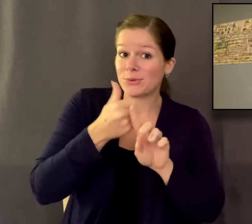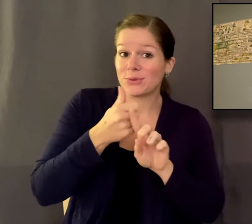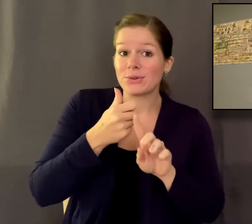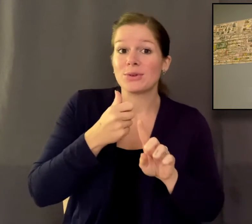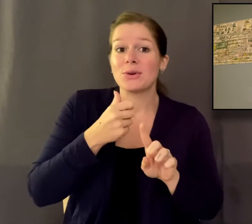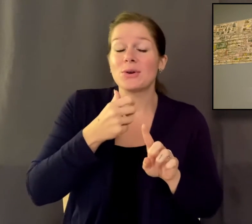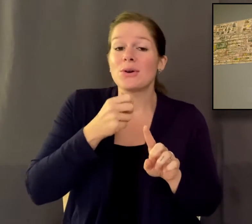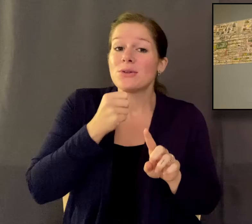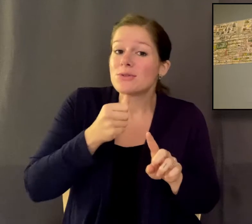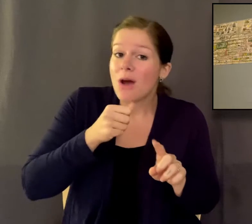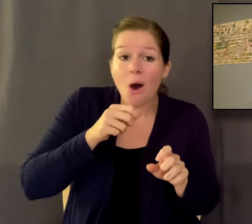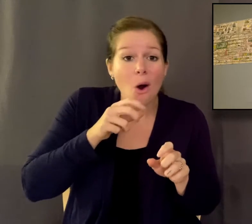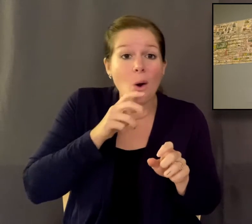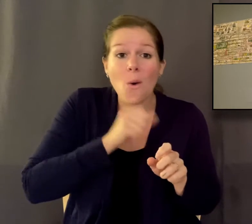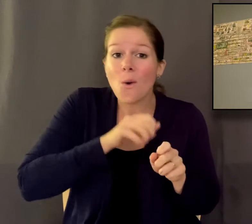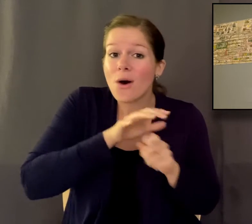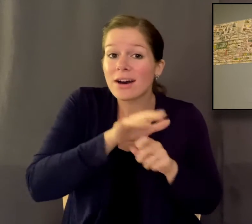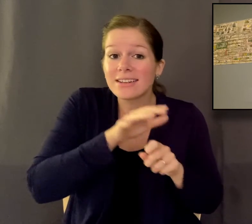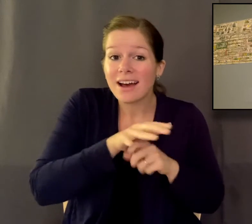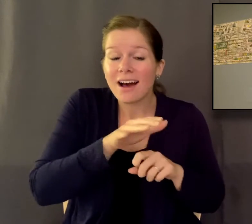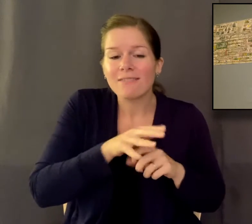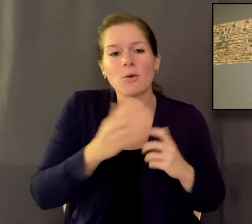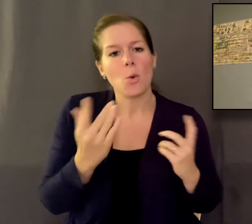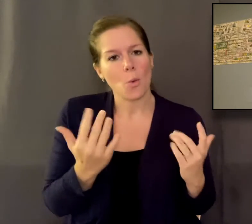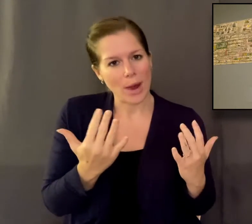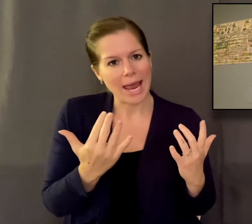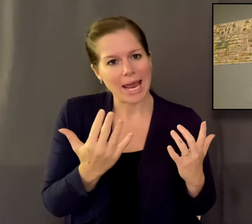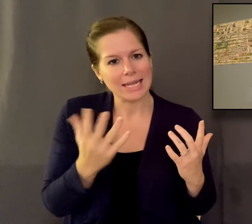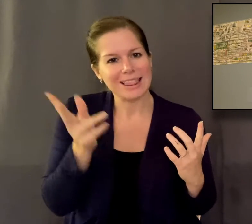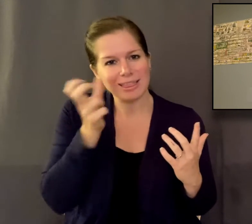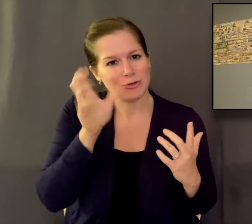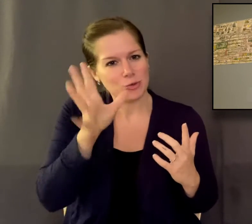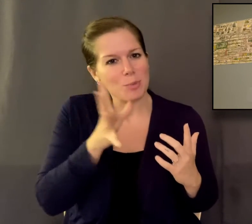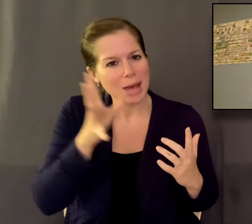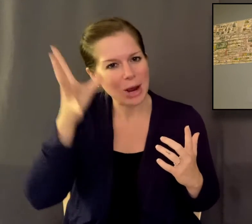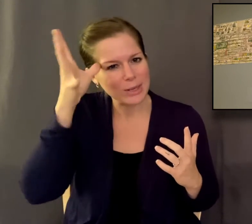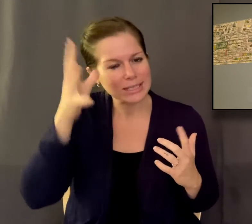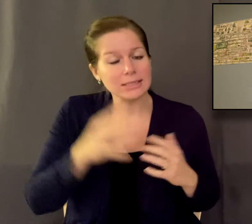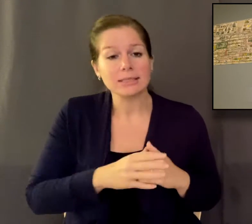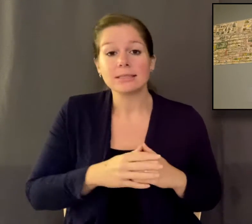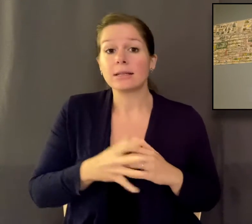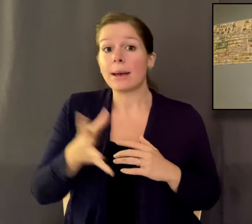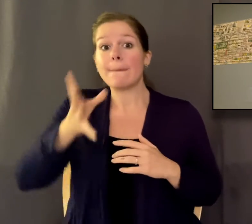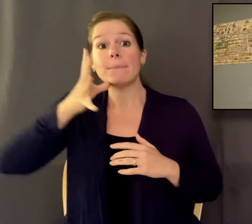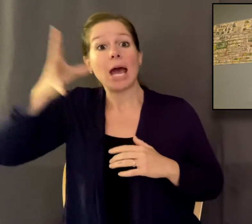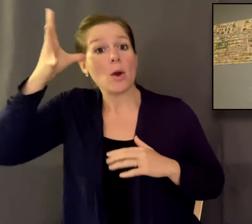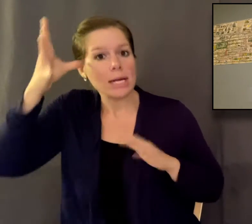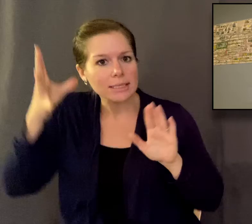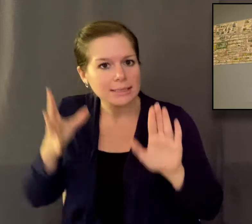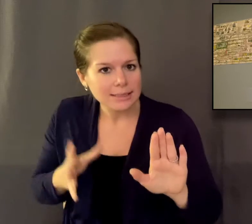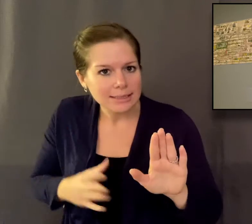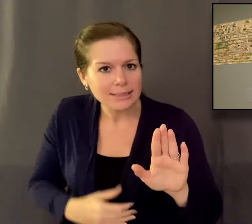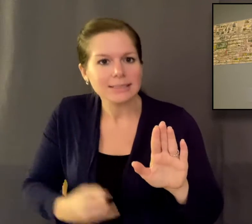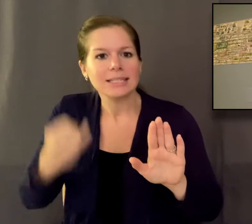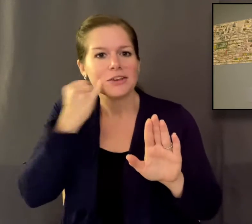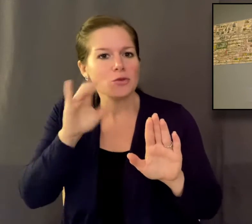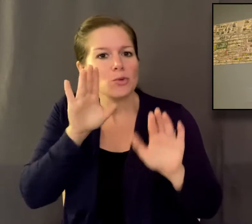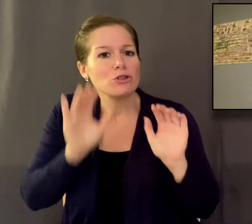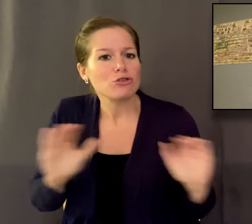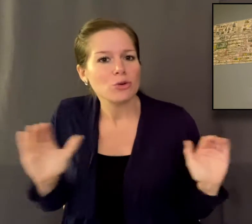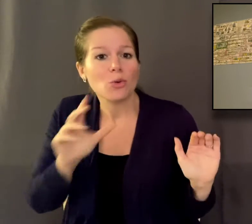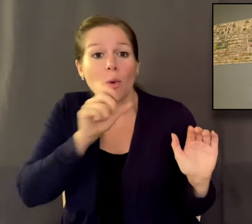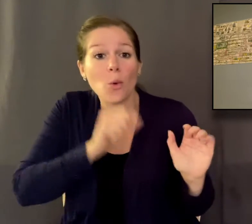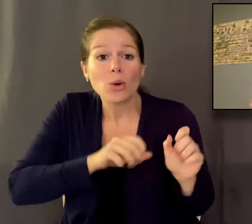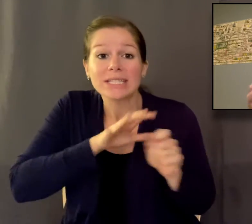your parents' wisdom and advice. Parents, if your children are of age, you need to be giving them the wisdom and the counsel they need to find the